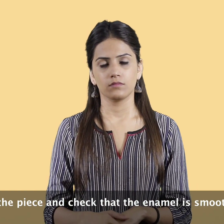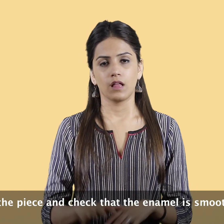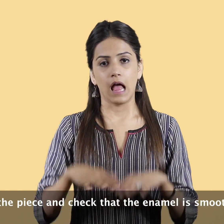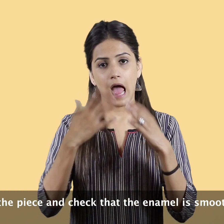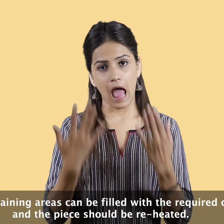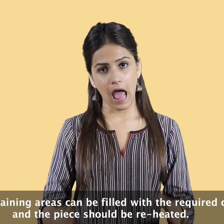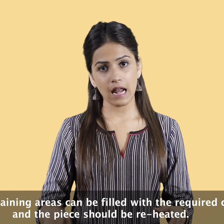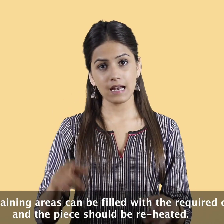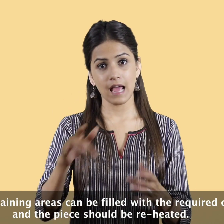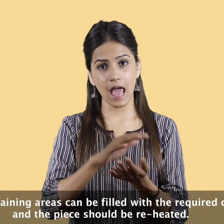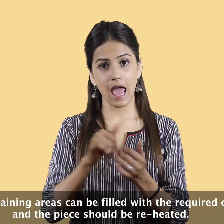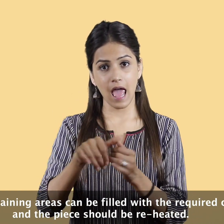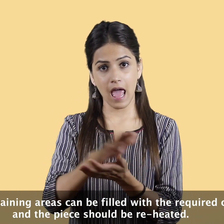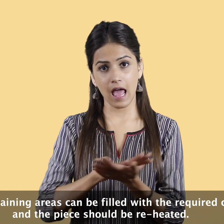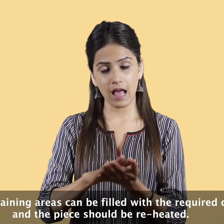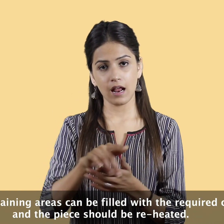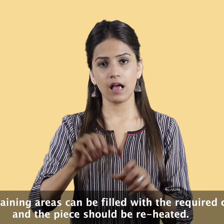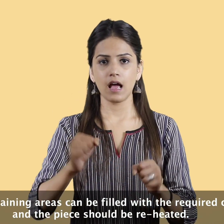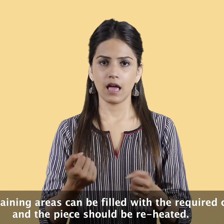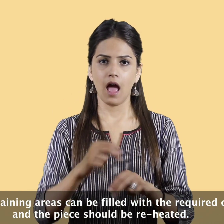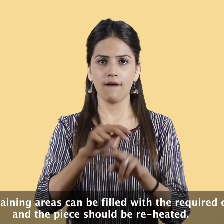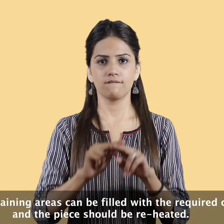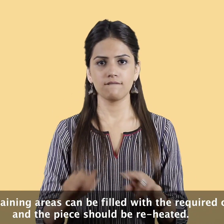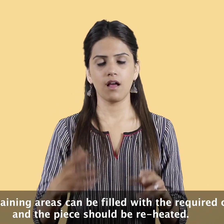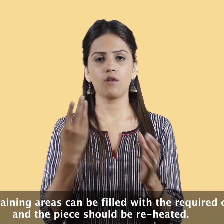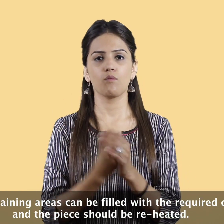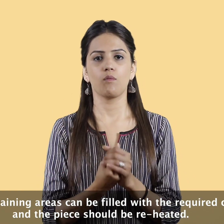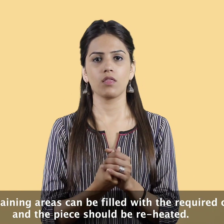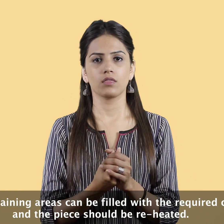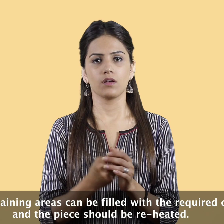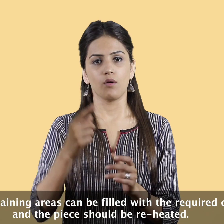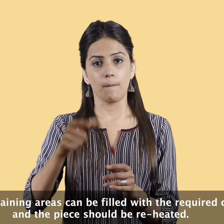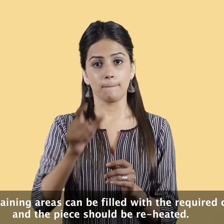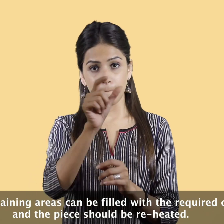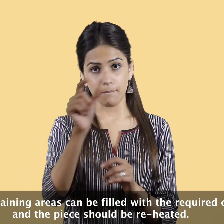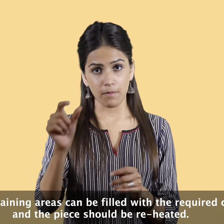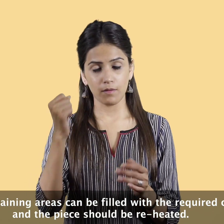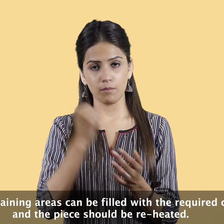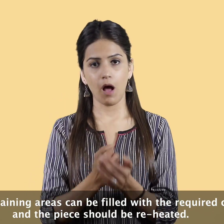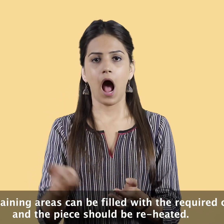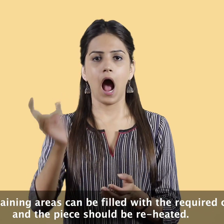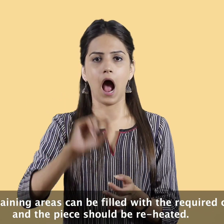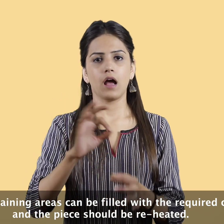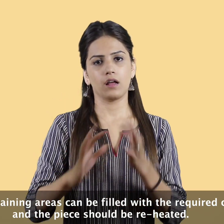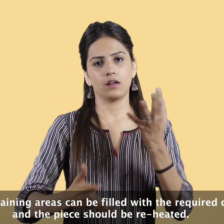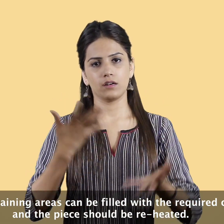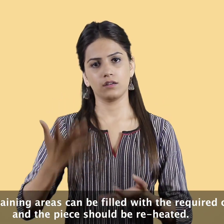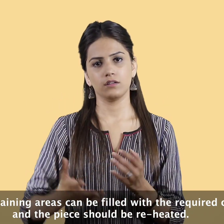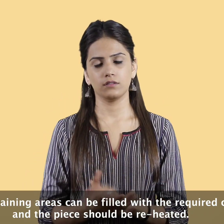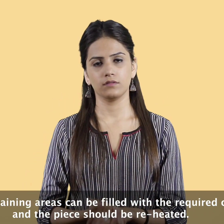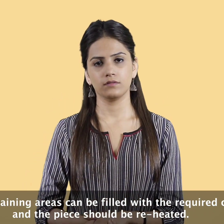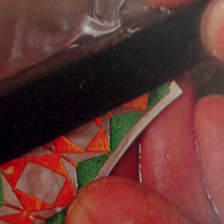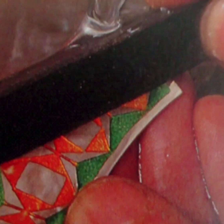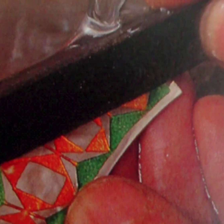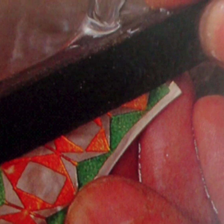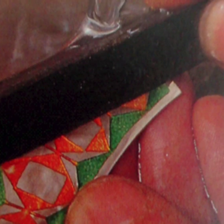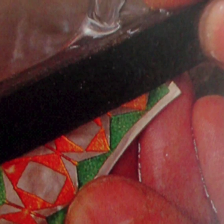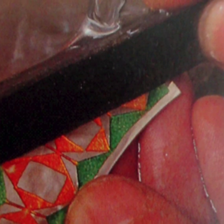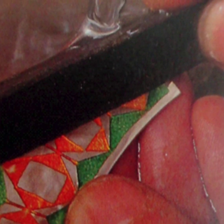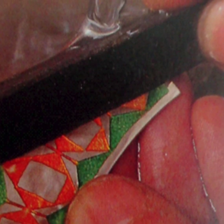Any remaining areas can be filled with the required color and the piece should be reheated.